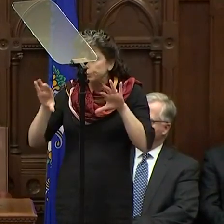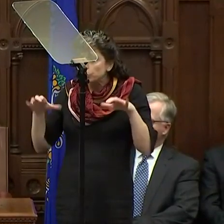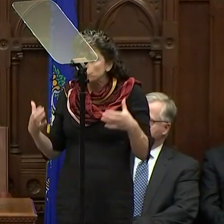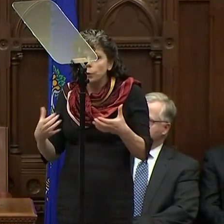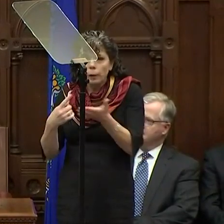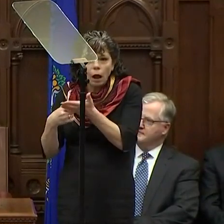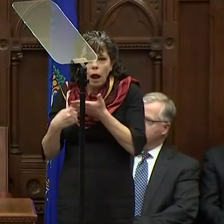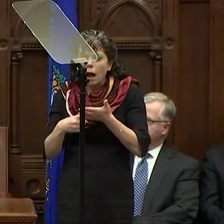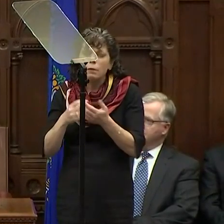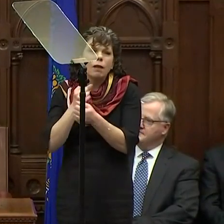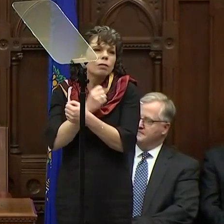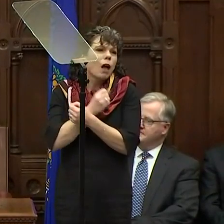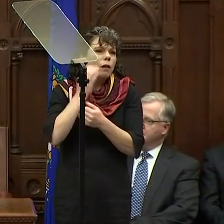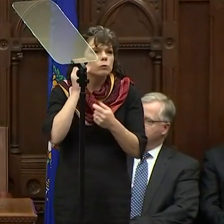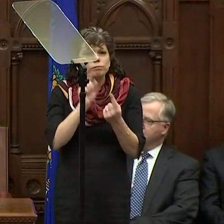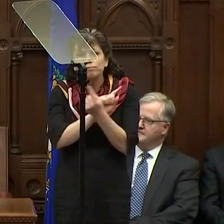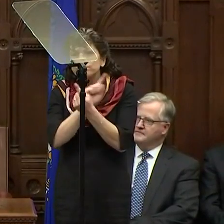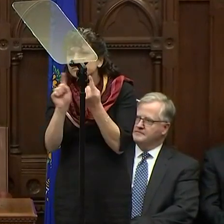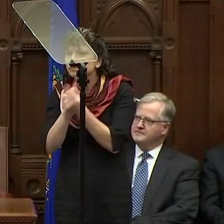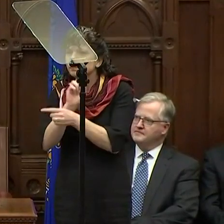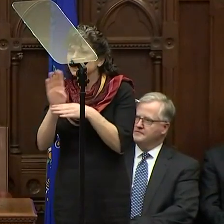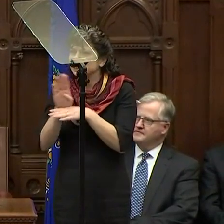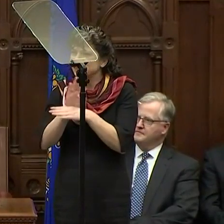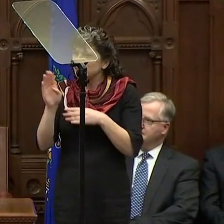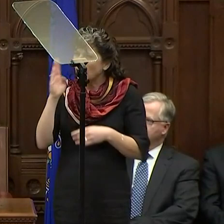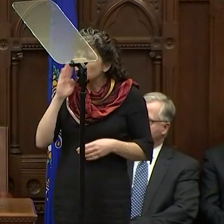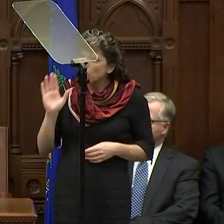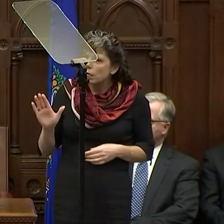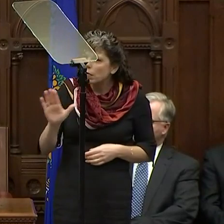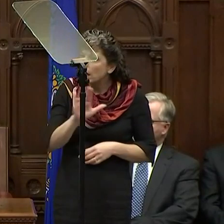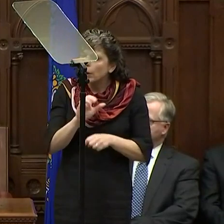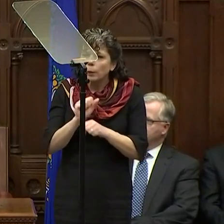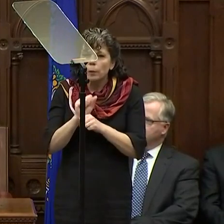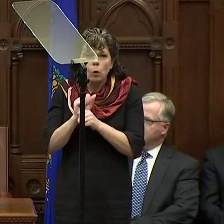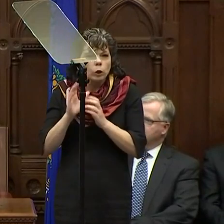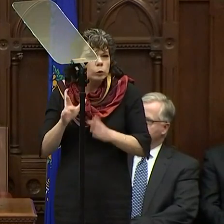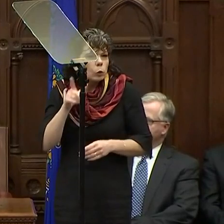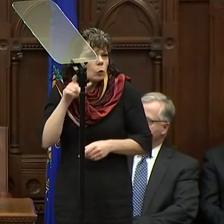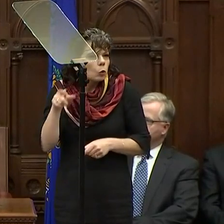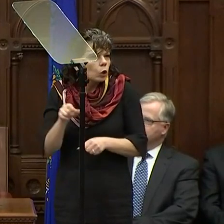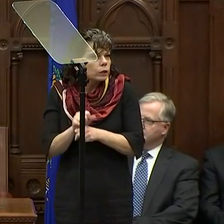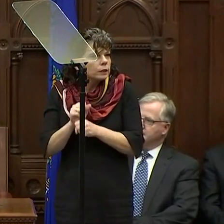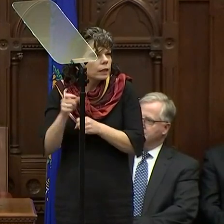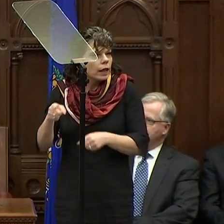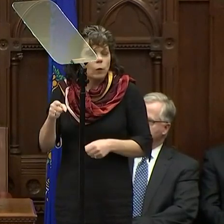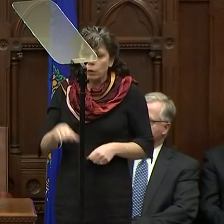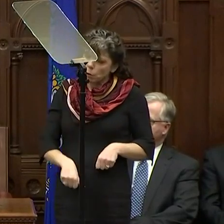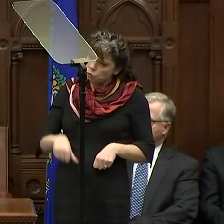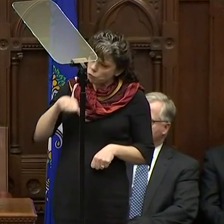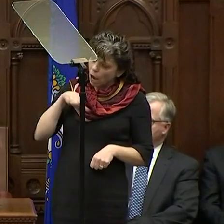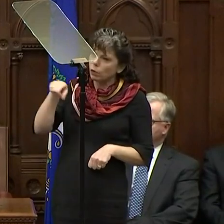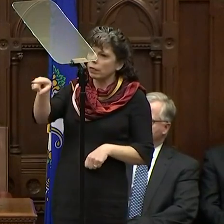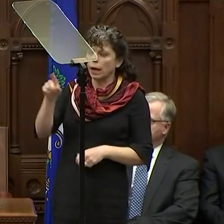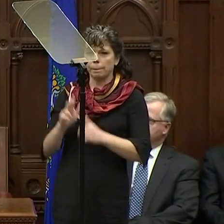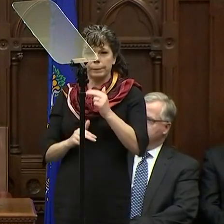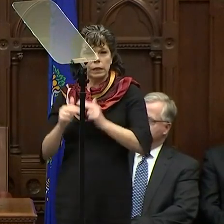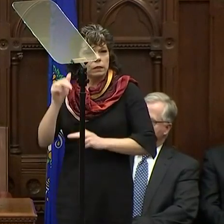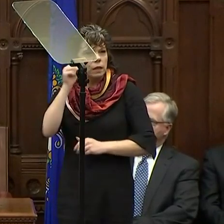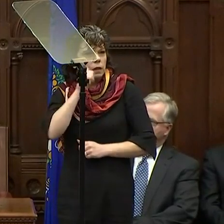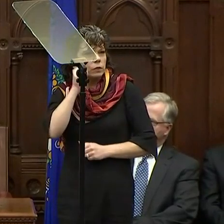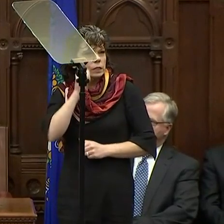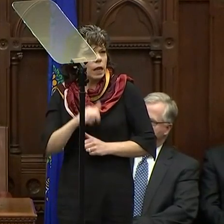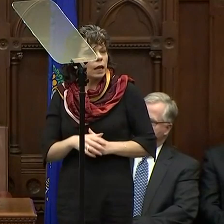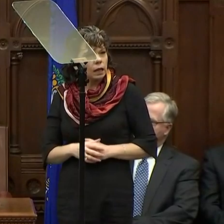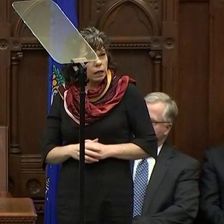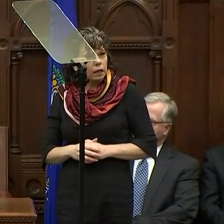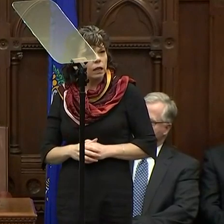these businesses. I get to know their employees, what they proudly build every day, and what it